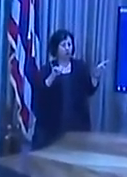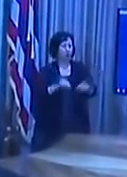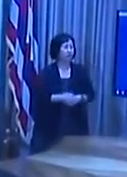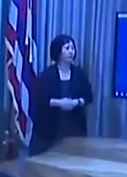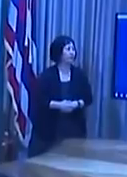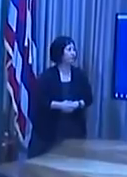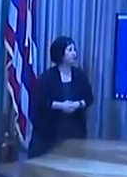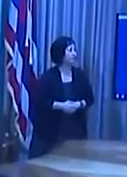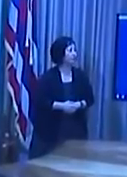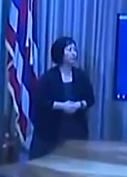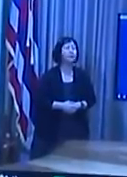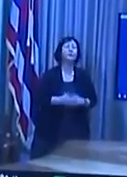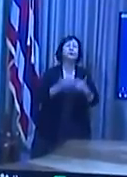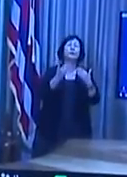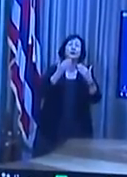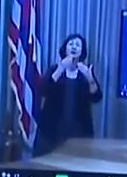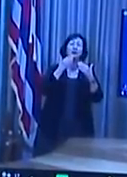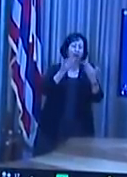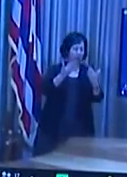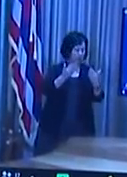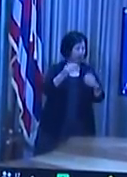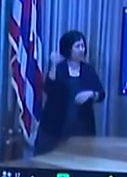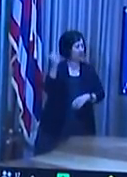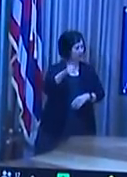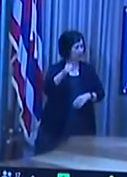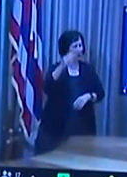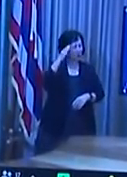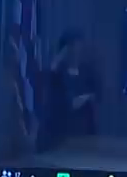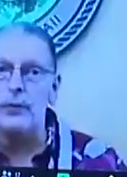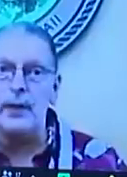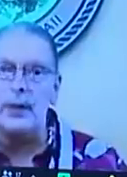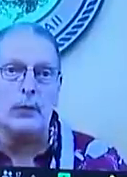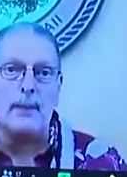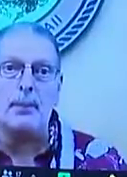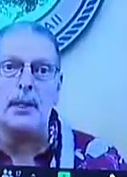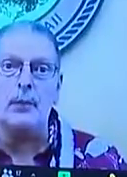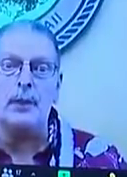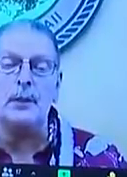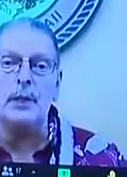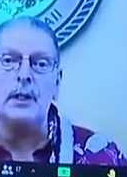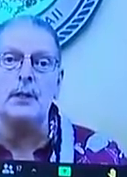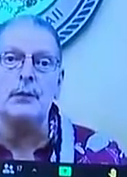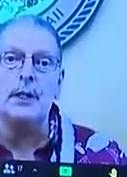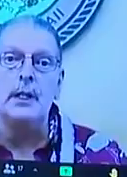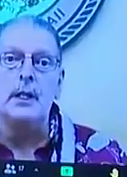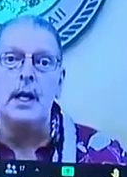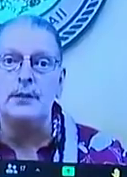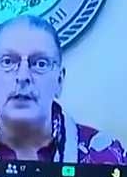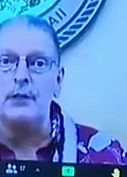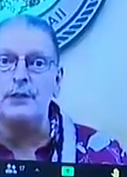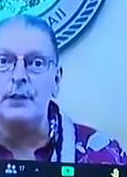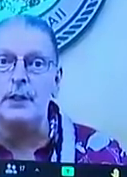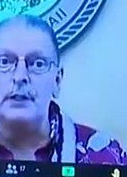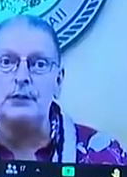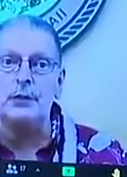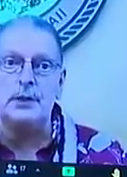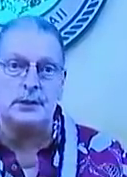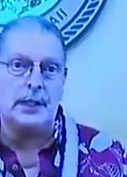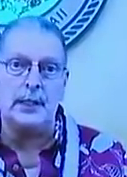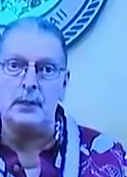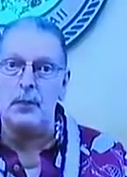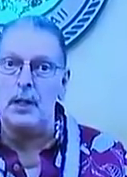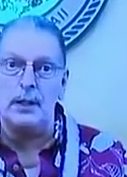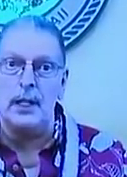Thank you. Absolutely. As you know, Maui has grown very rapidly with the recovery as our visitor